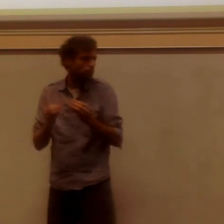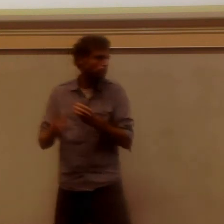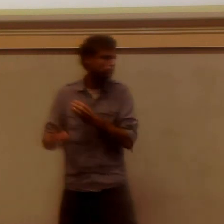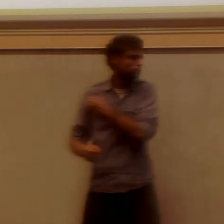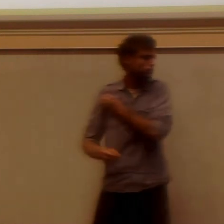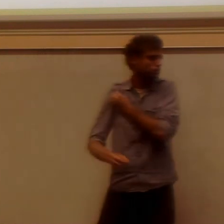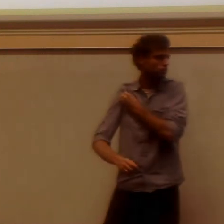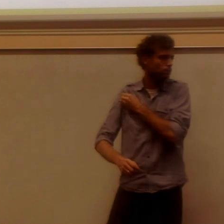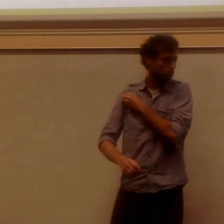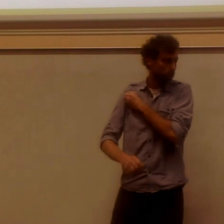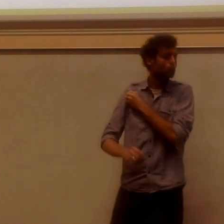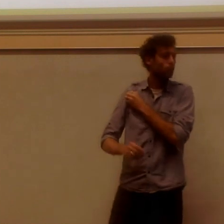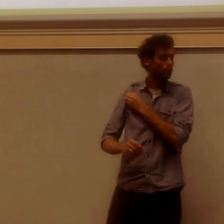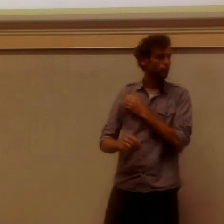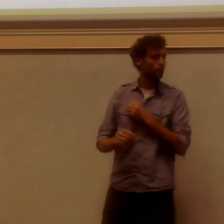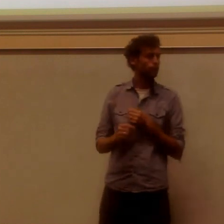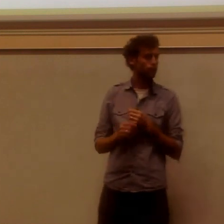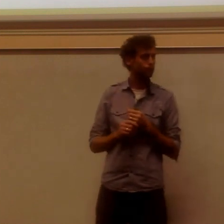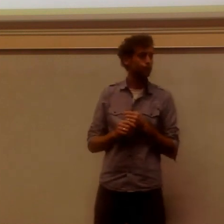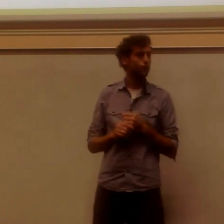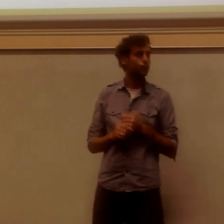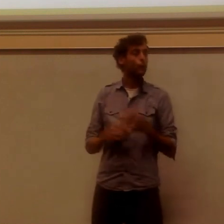comments about the service and the platform.